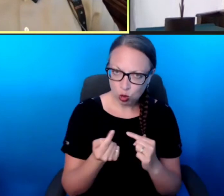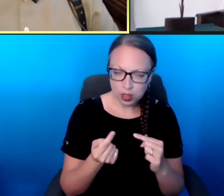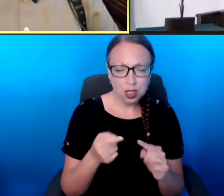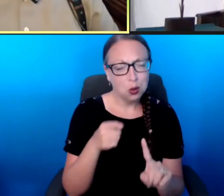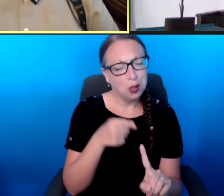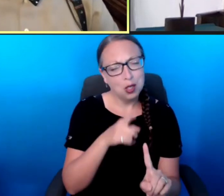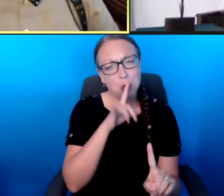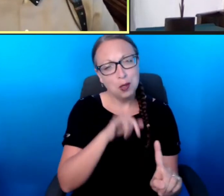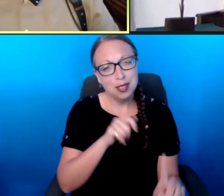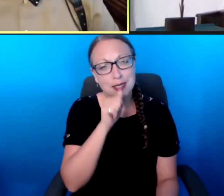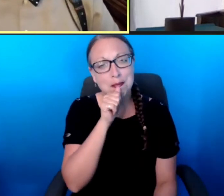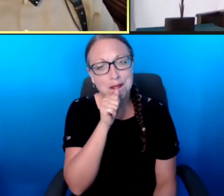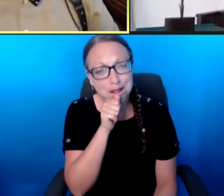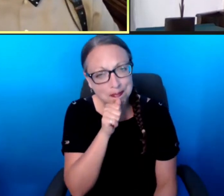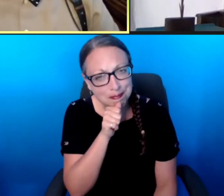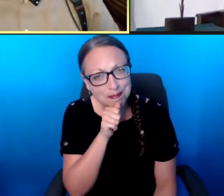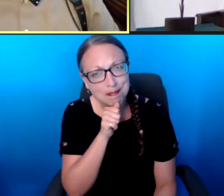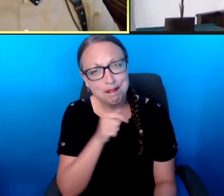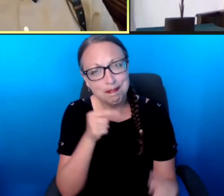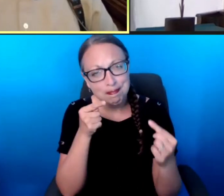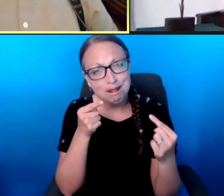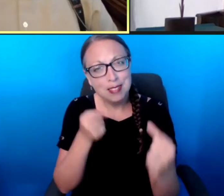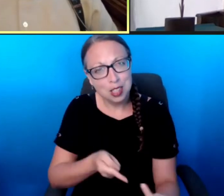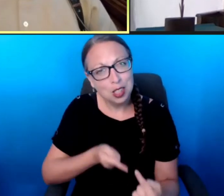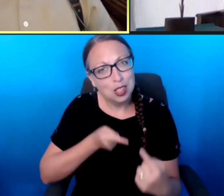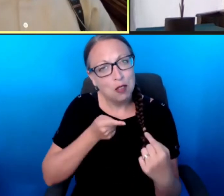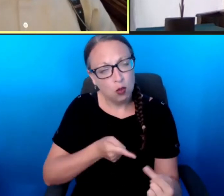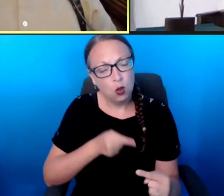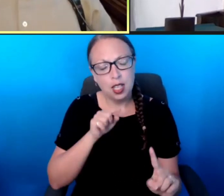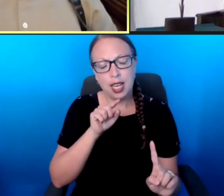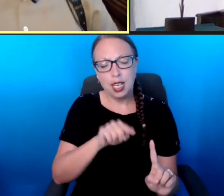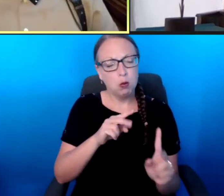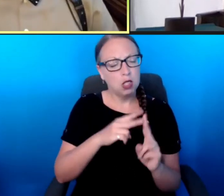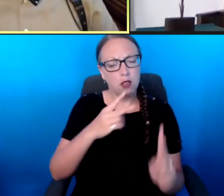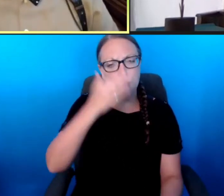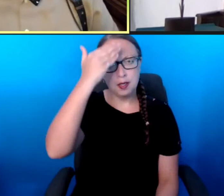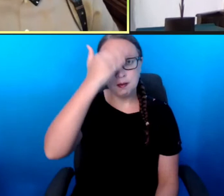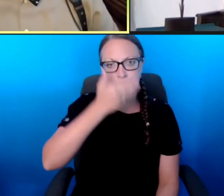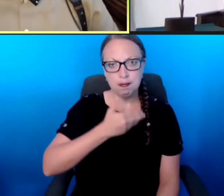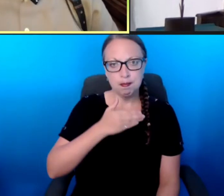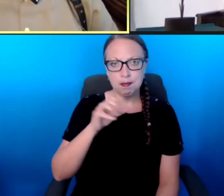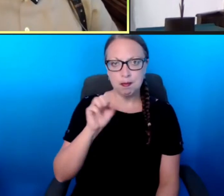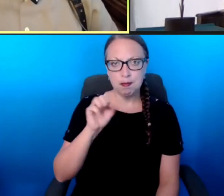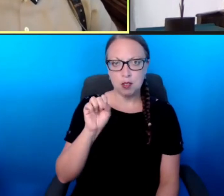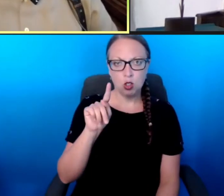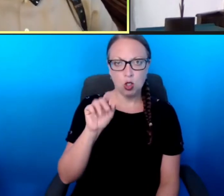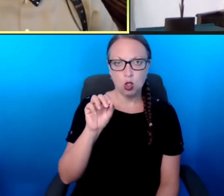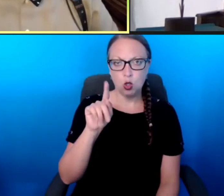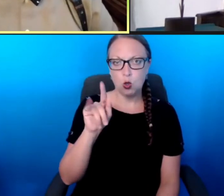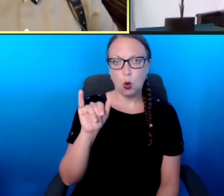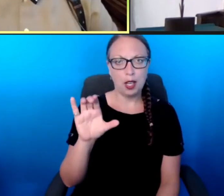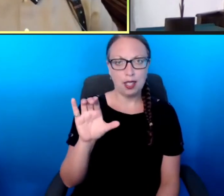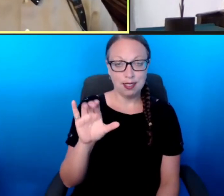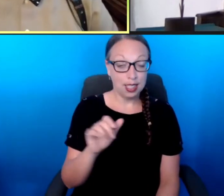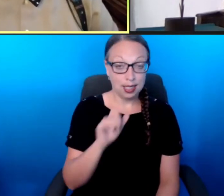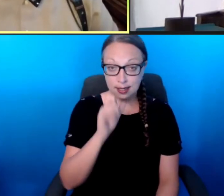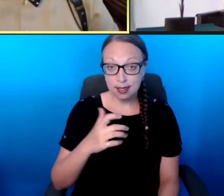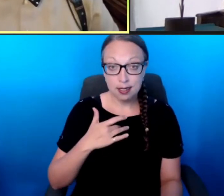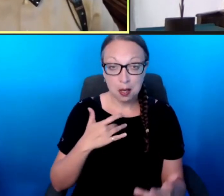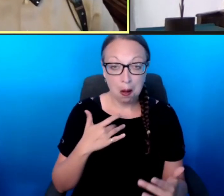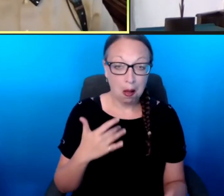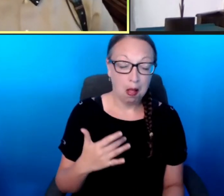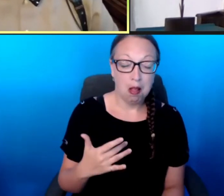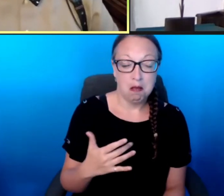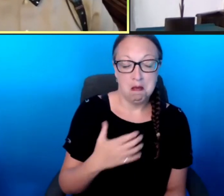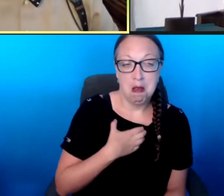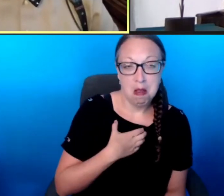my father was a true stoic, meaning he didn't complain. He handled the blows of life